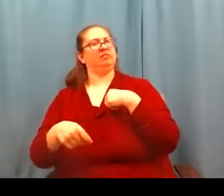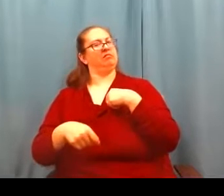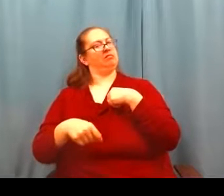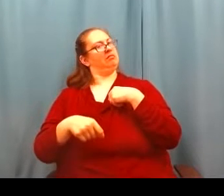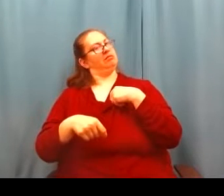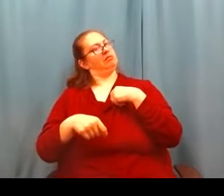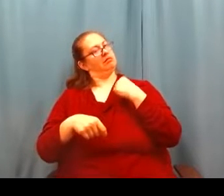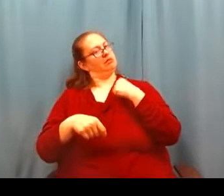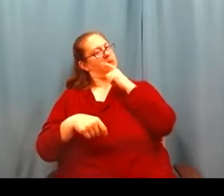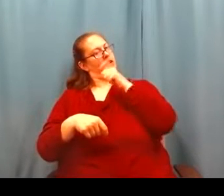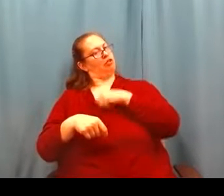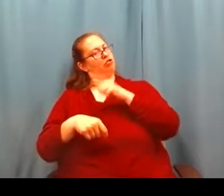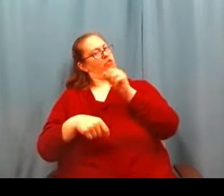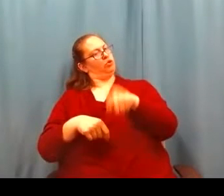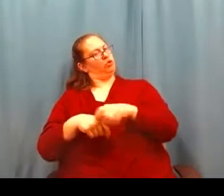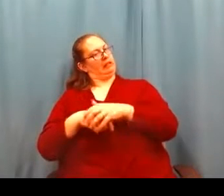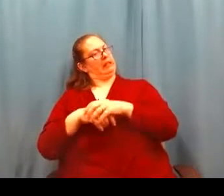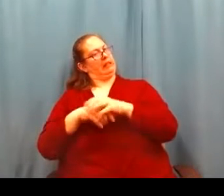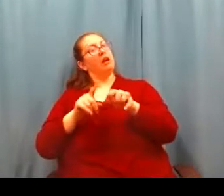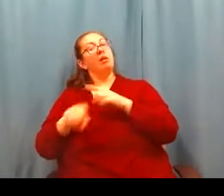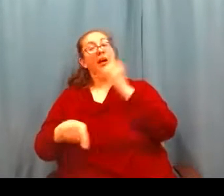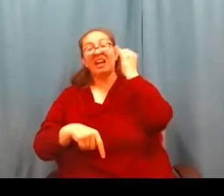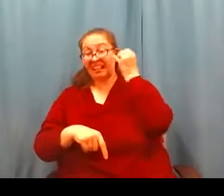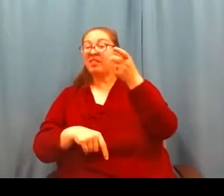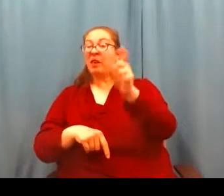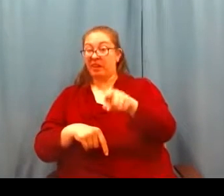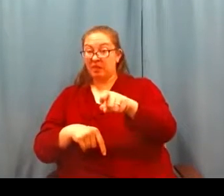feel compelled to do that, be sure to clean them.